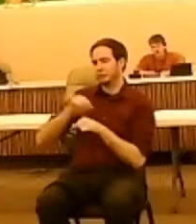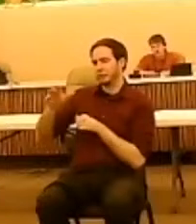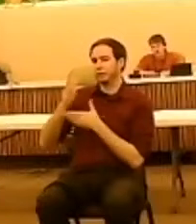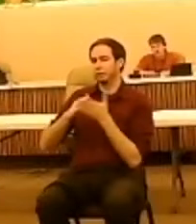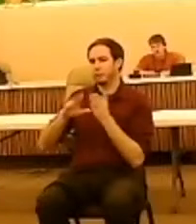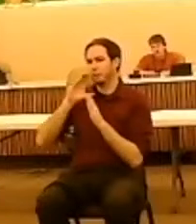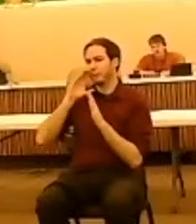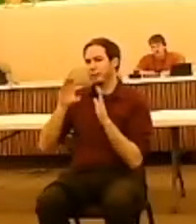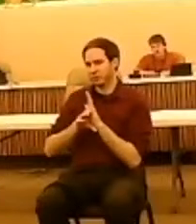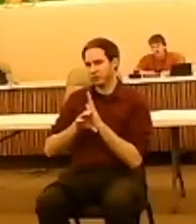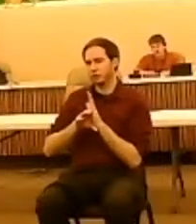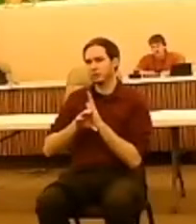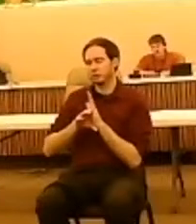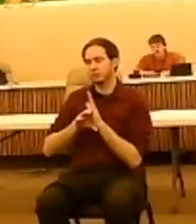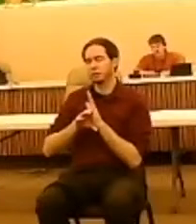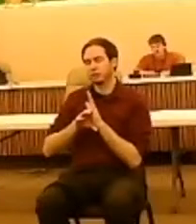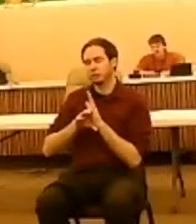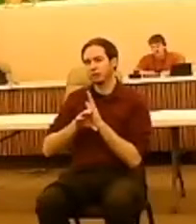from